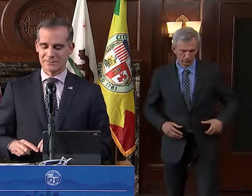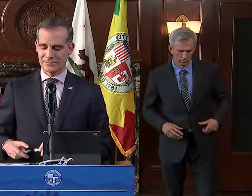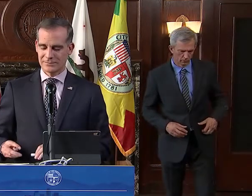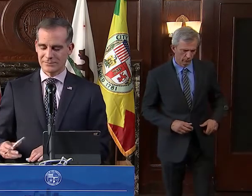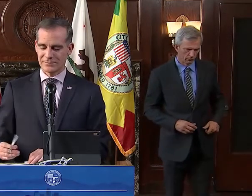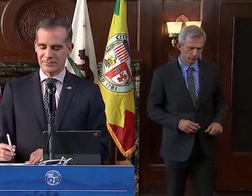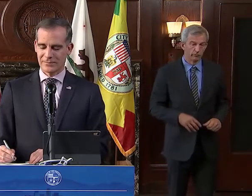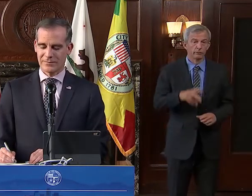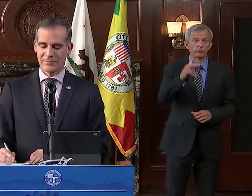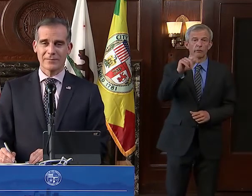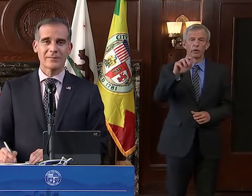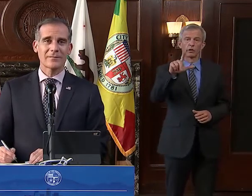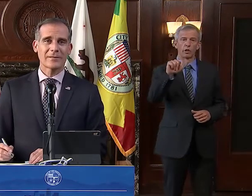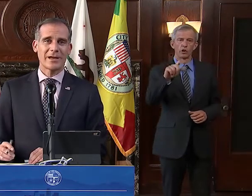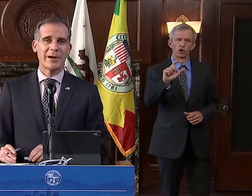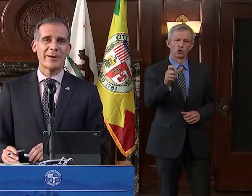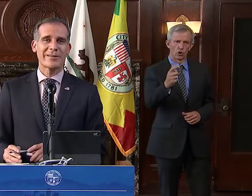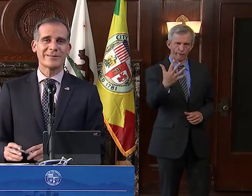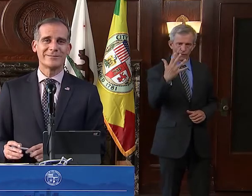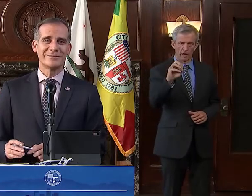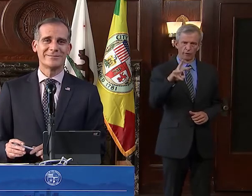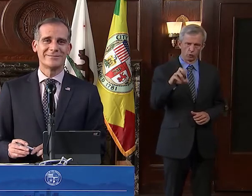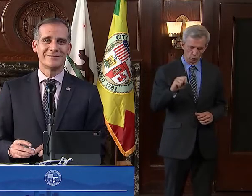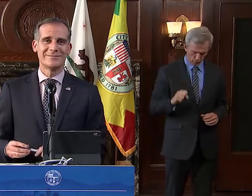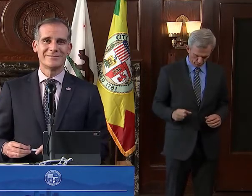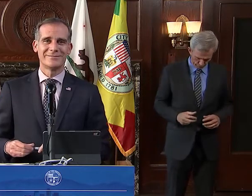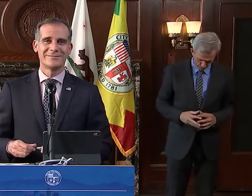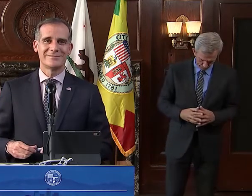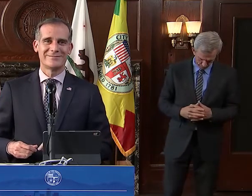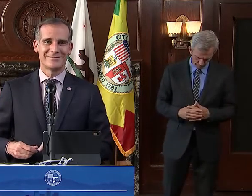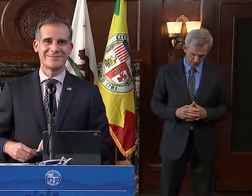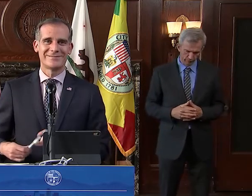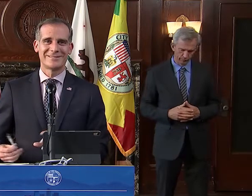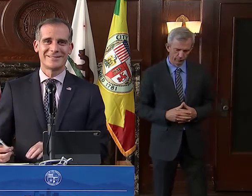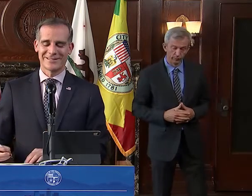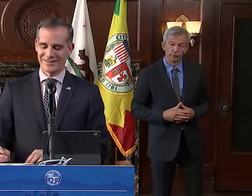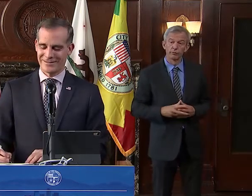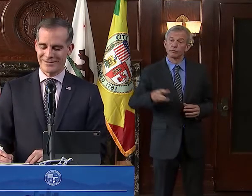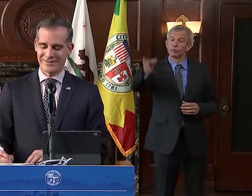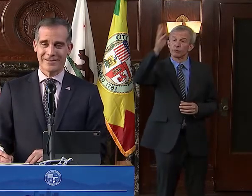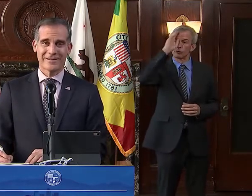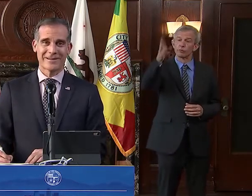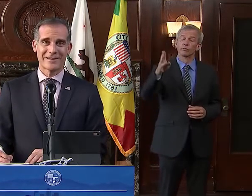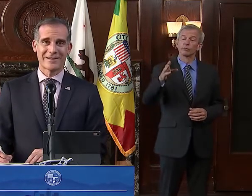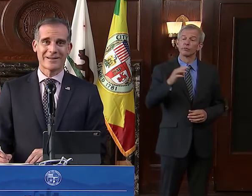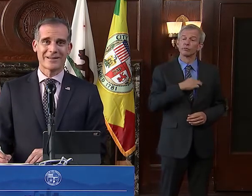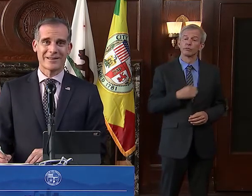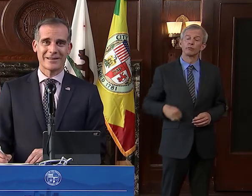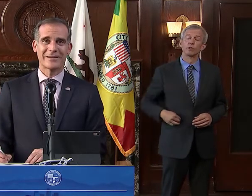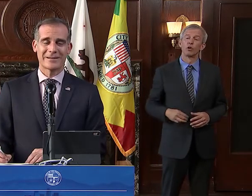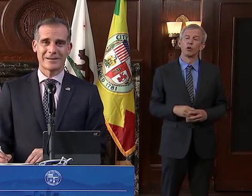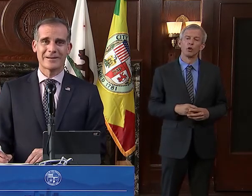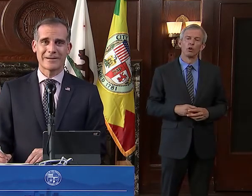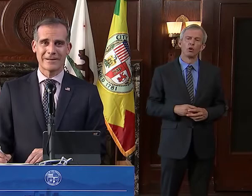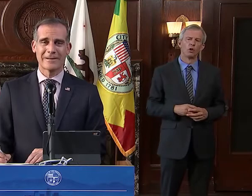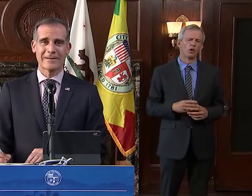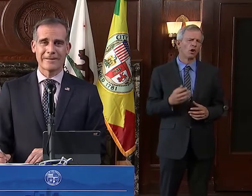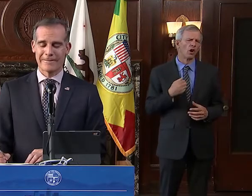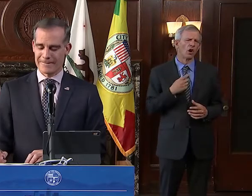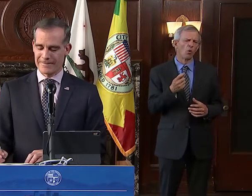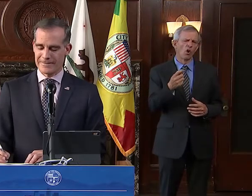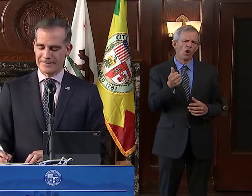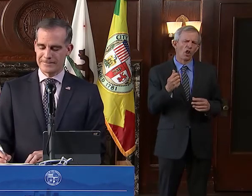with KTLA Channel 5 News. Hey, Mary Beth. Hi there. Nice chatting with you. I just want to get a little